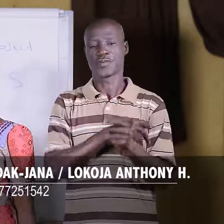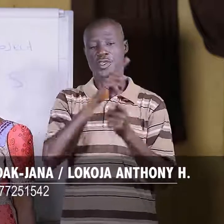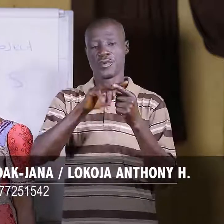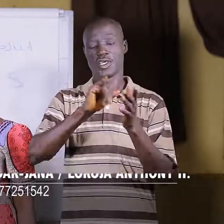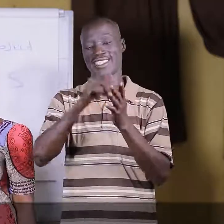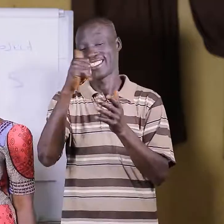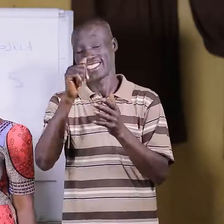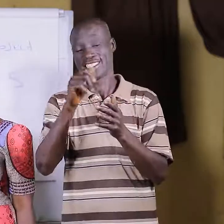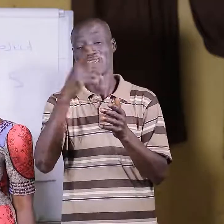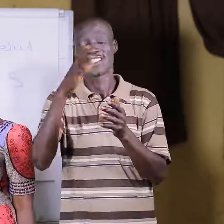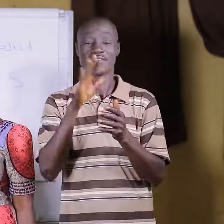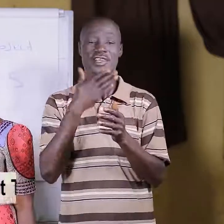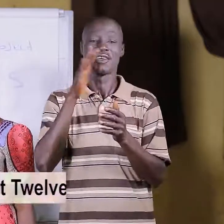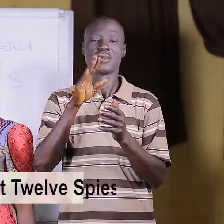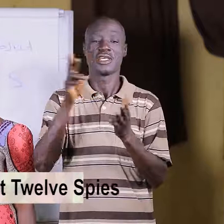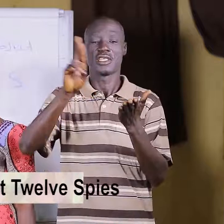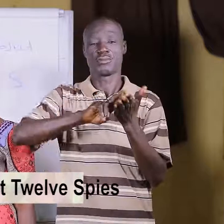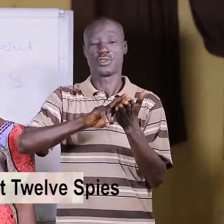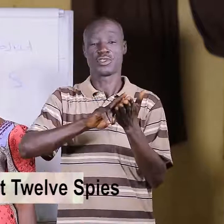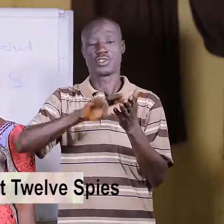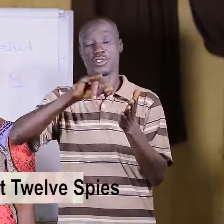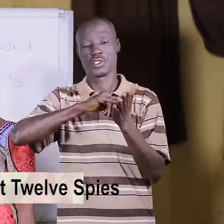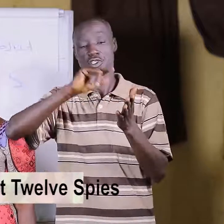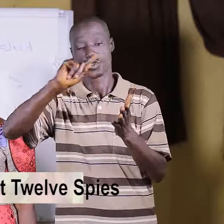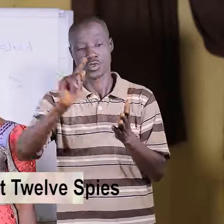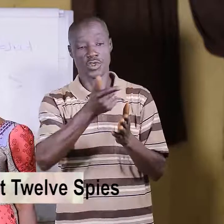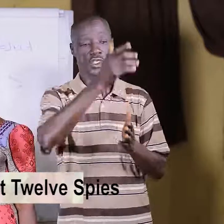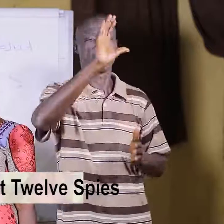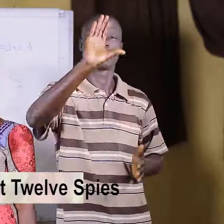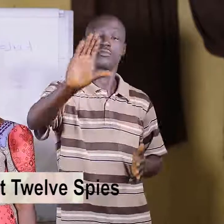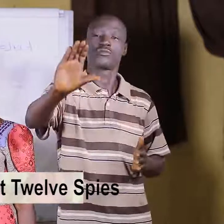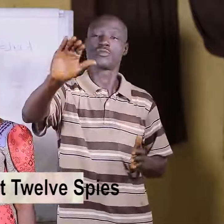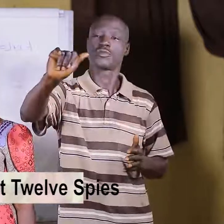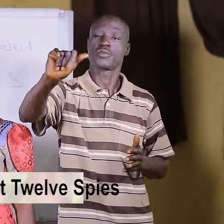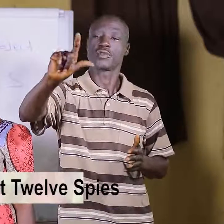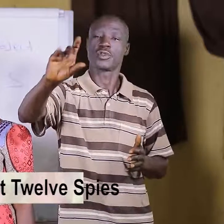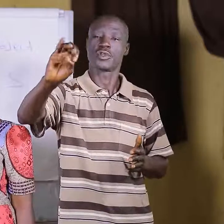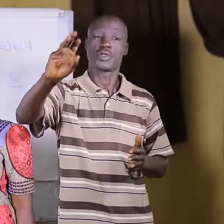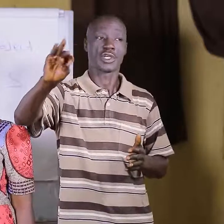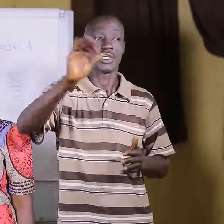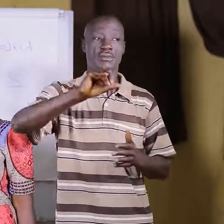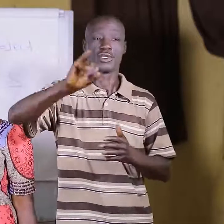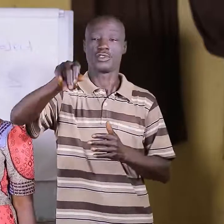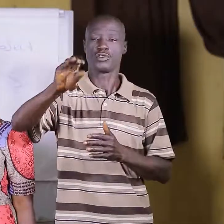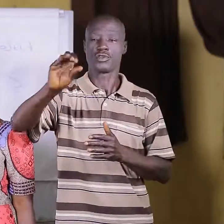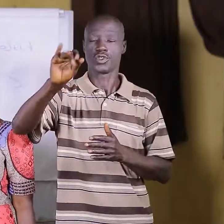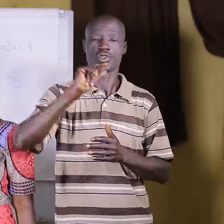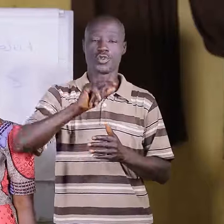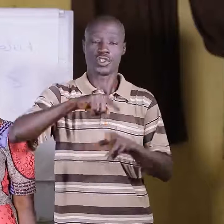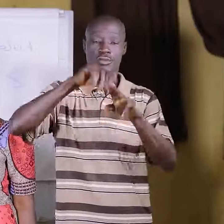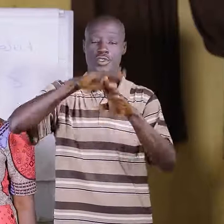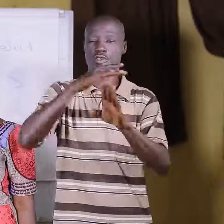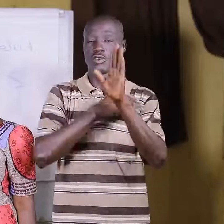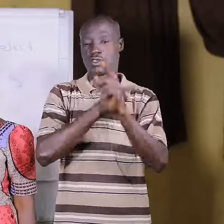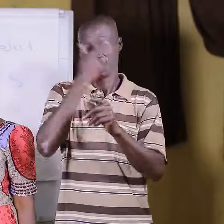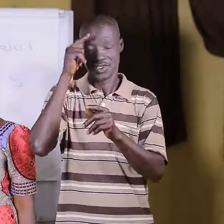reports, ill report, Caleb and Joshua relied on God, because with God, nothing